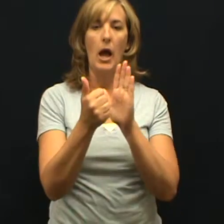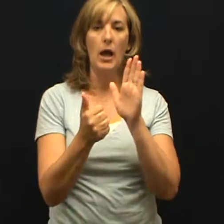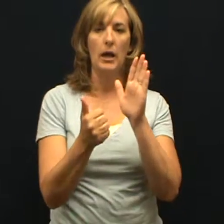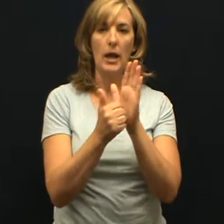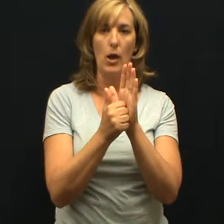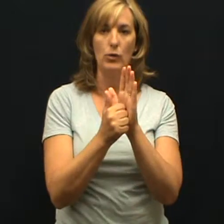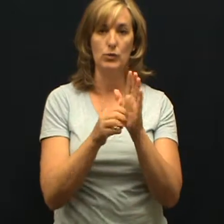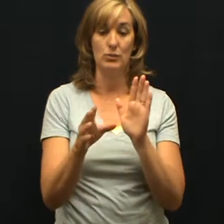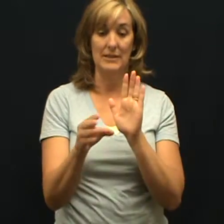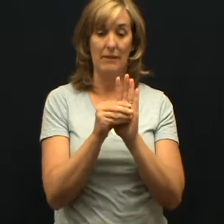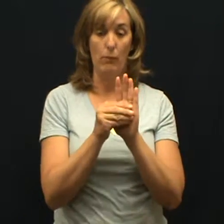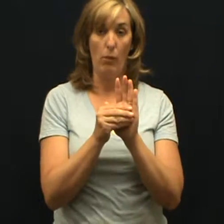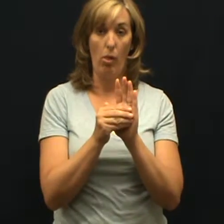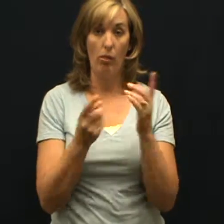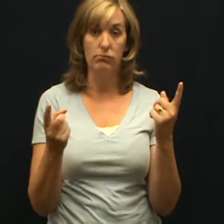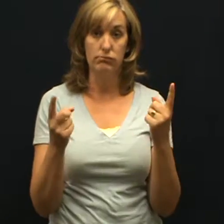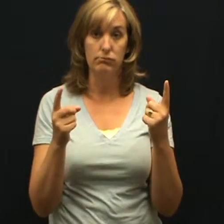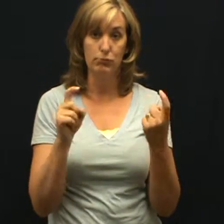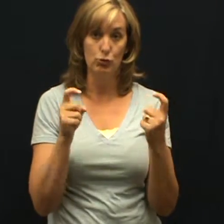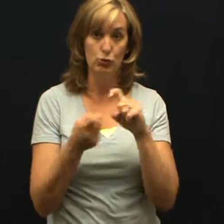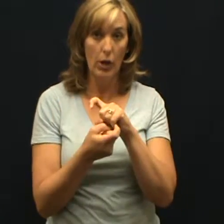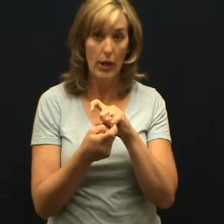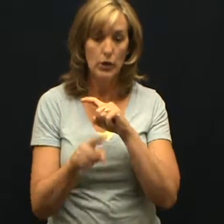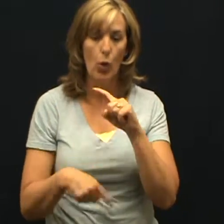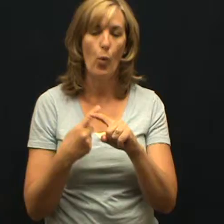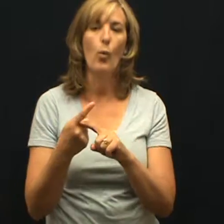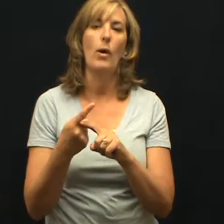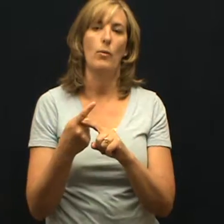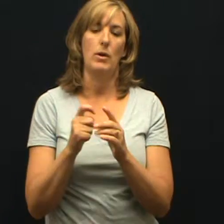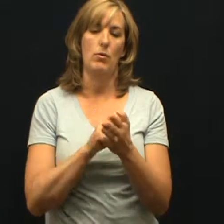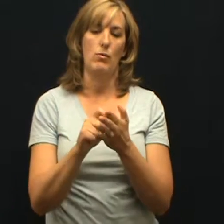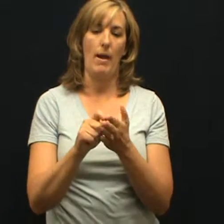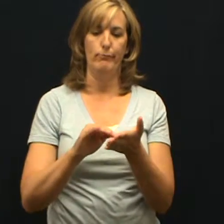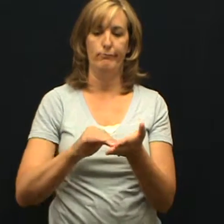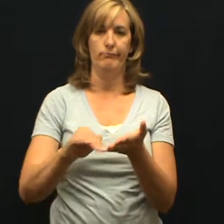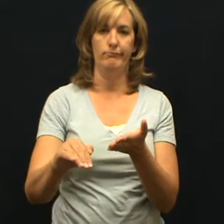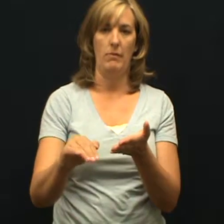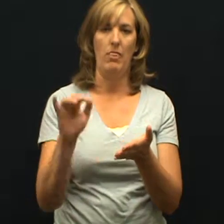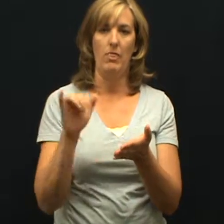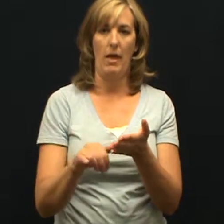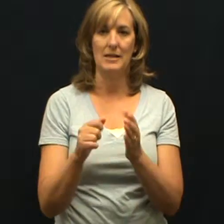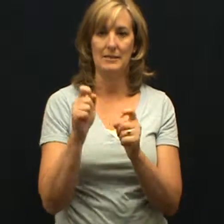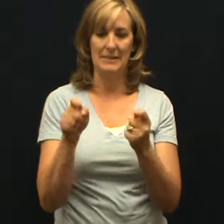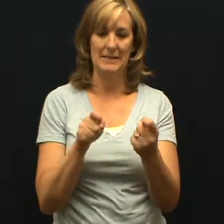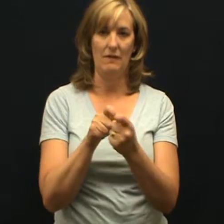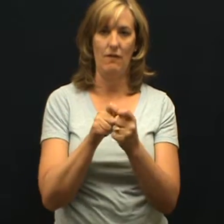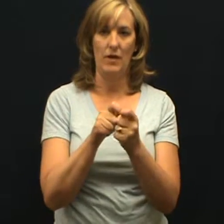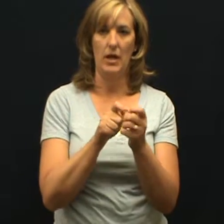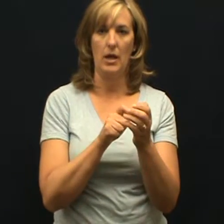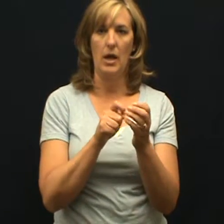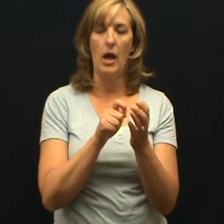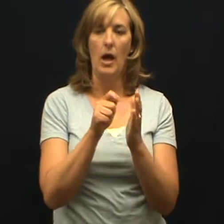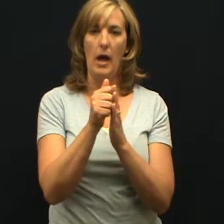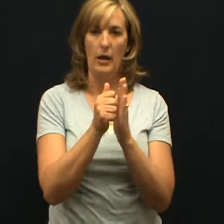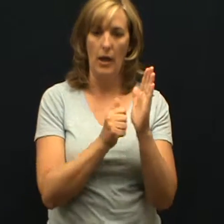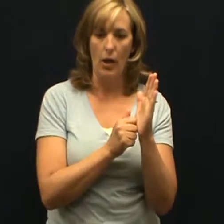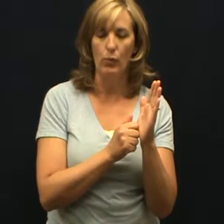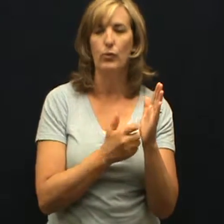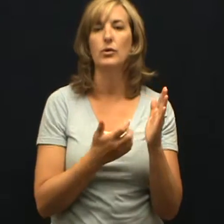when we write off a specific account. We increase accounts receivable for specific credit sales as we make them,